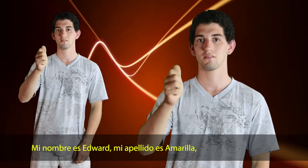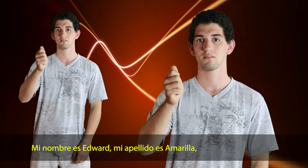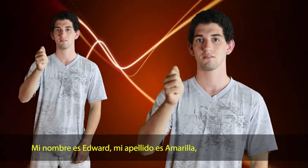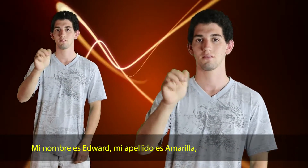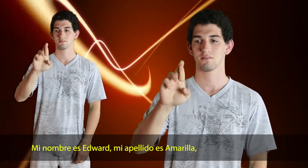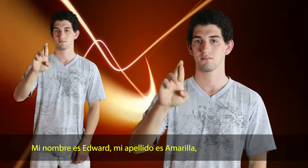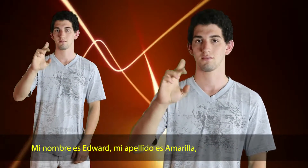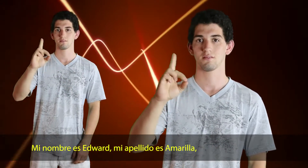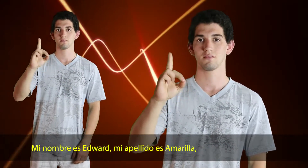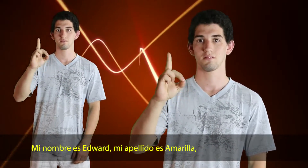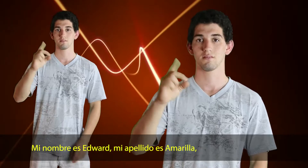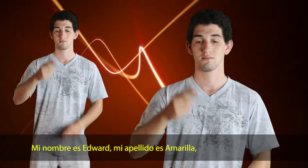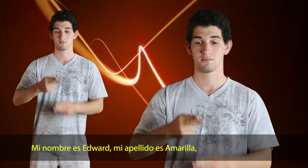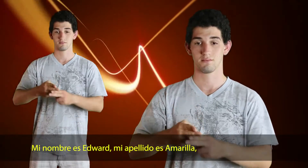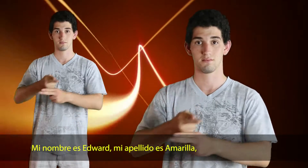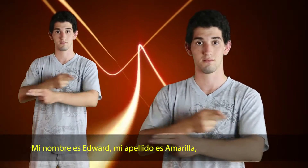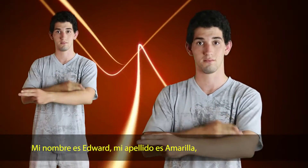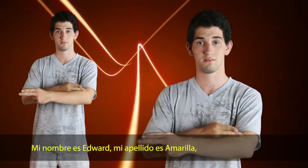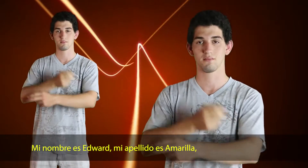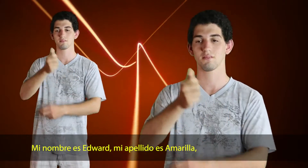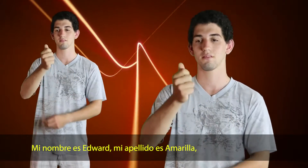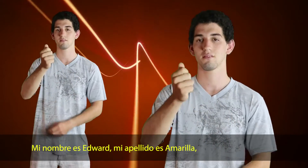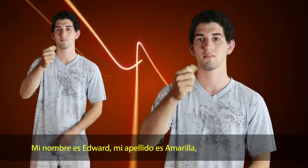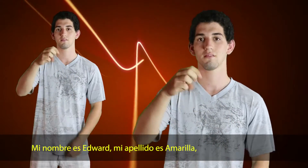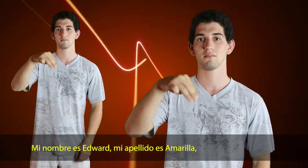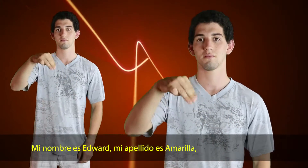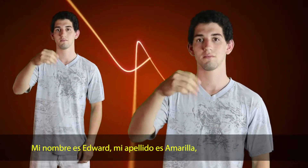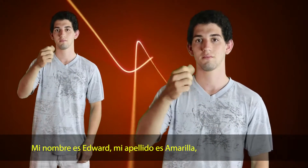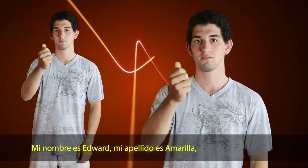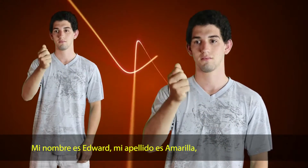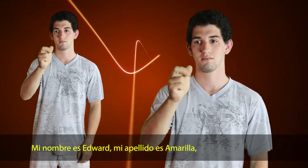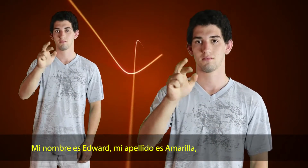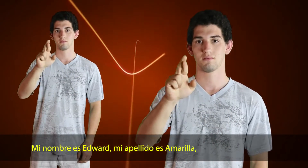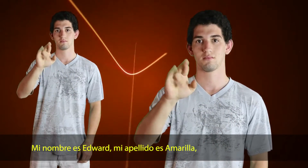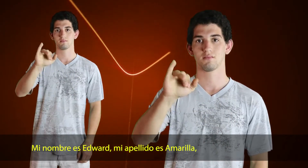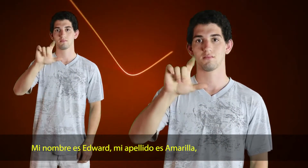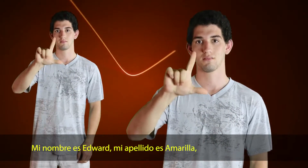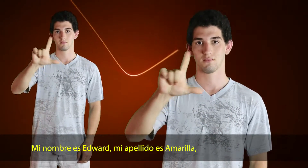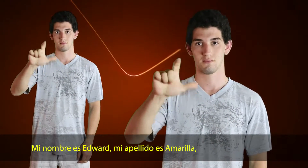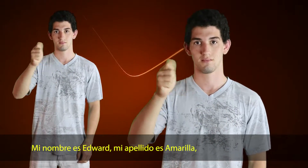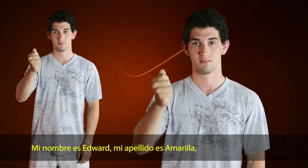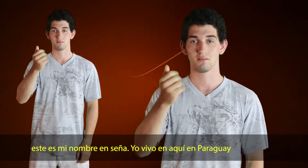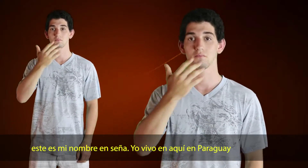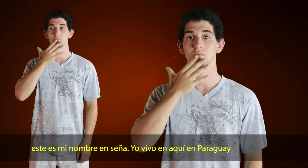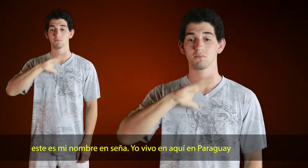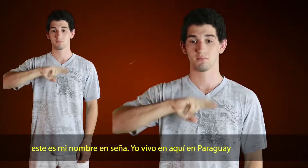My name is Edward. My last name is Amarilla.